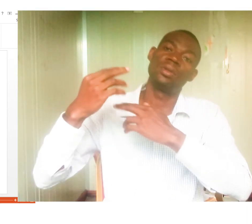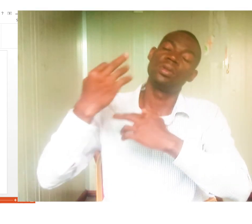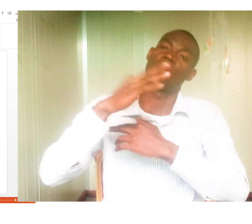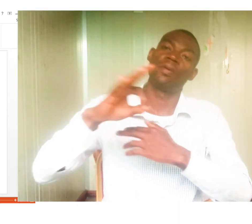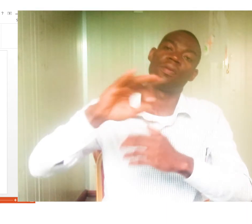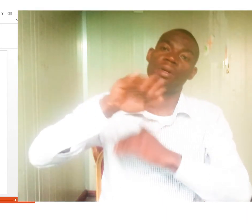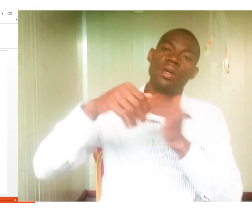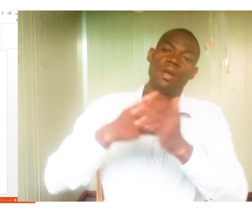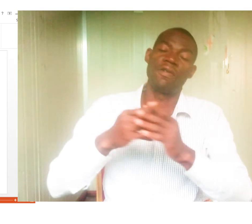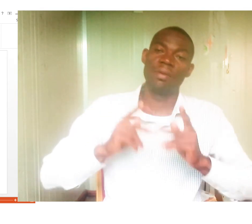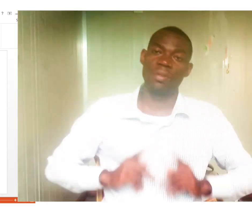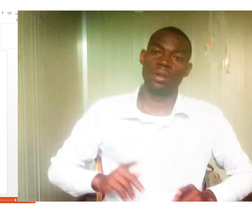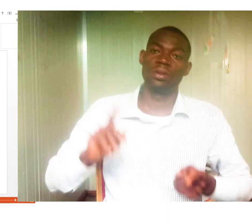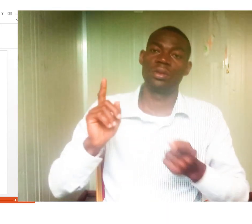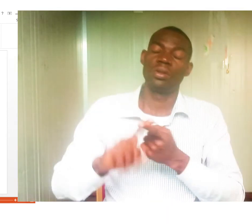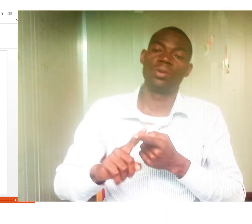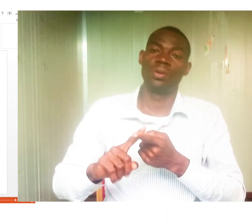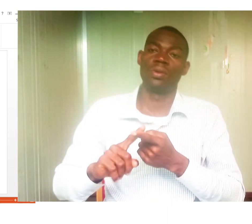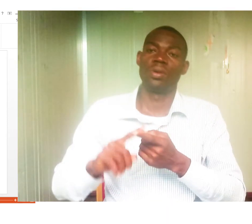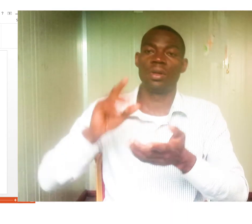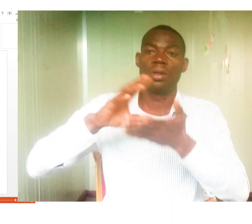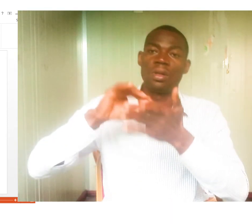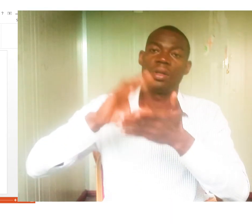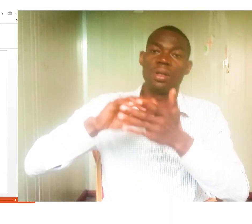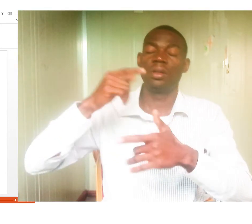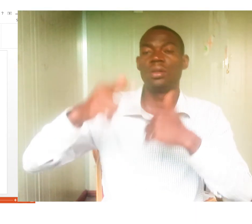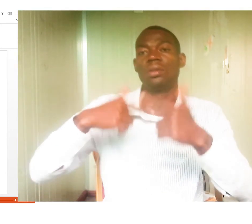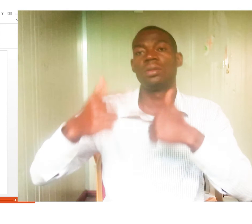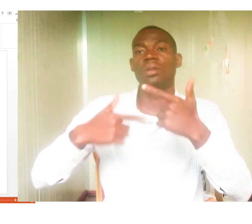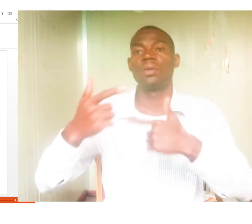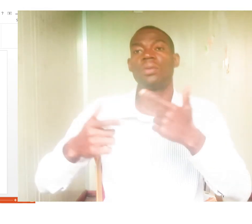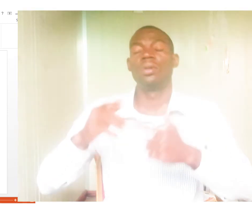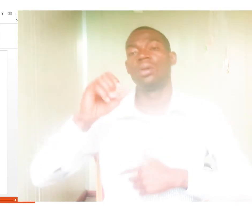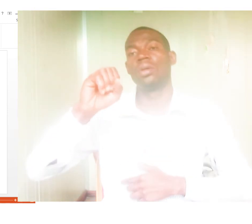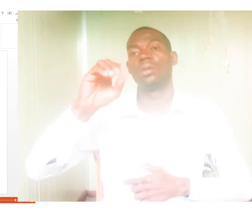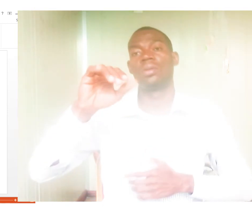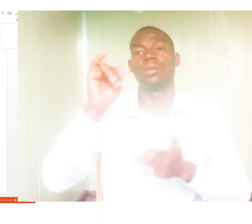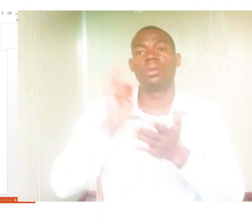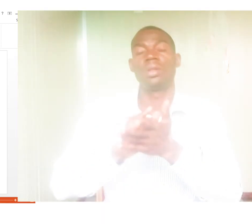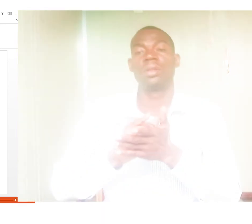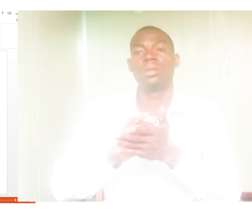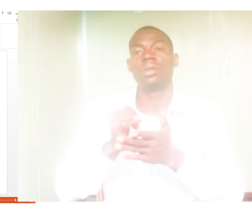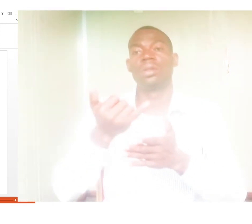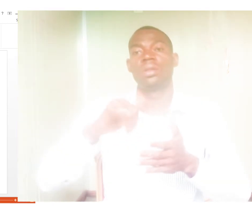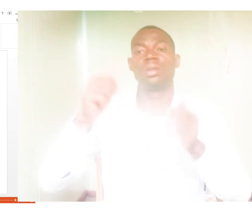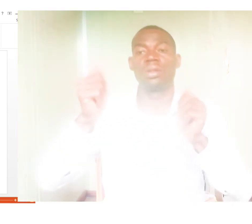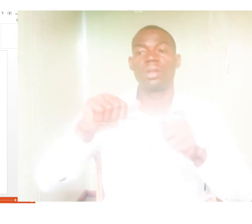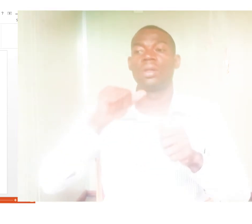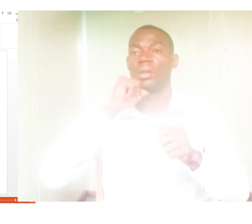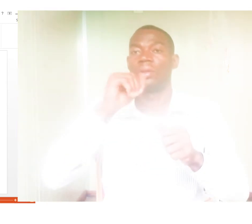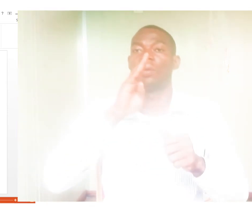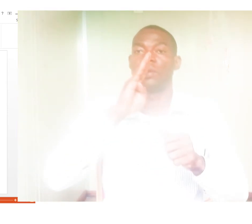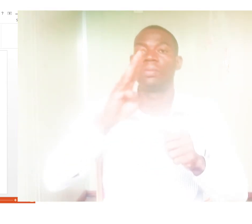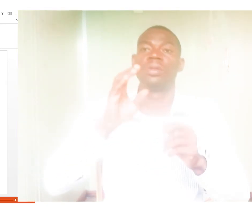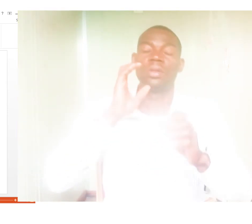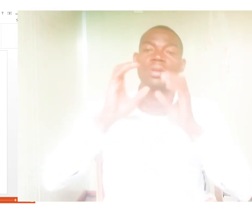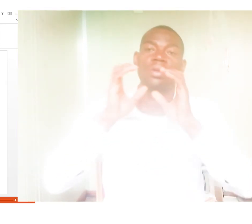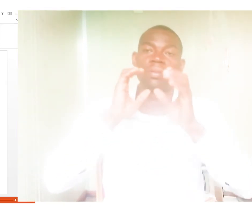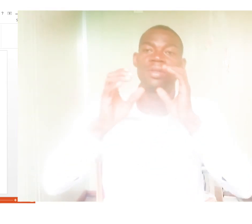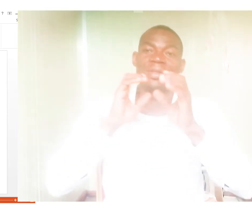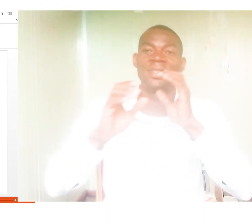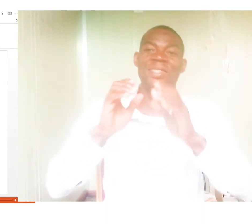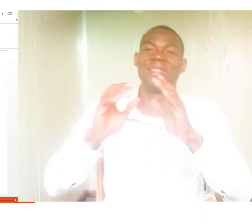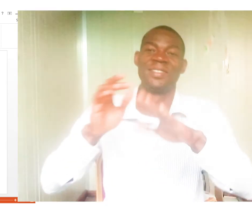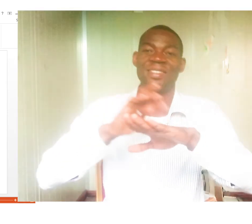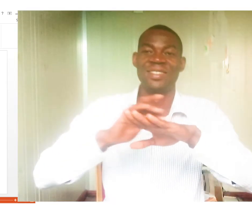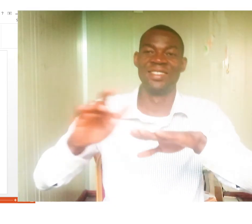part to learn sign language so that there cannot be communication gap between the hearing